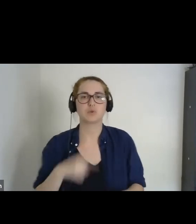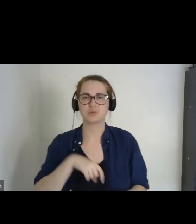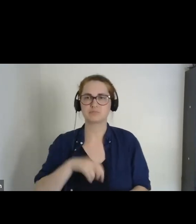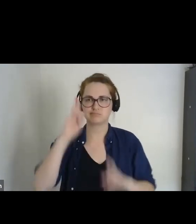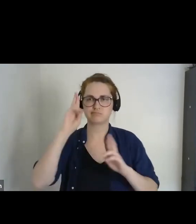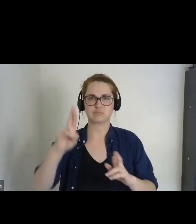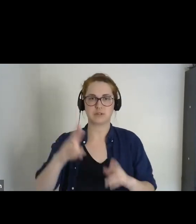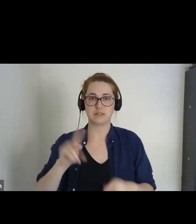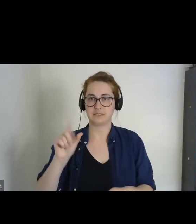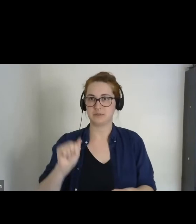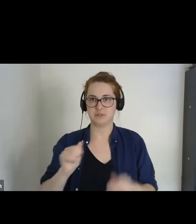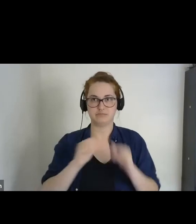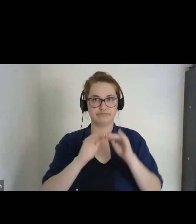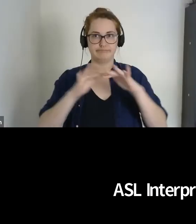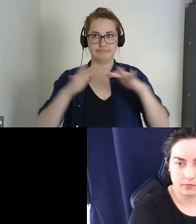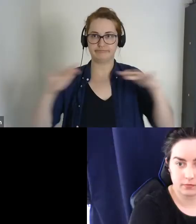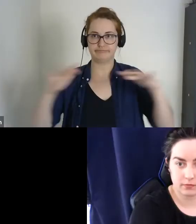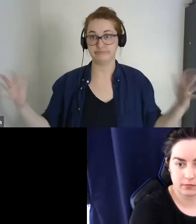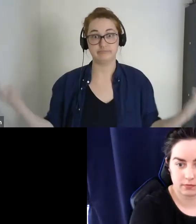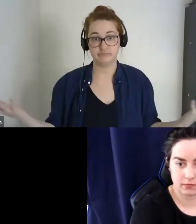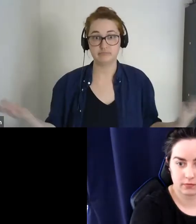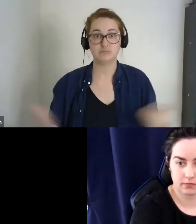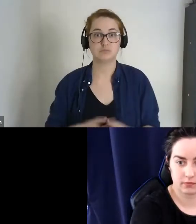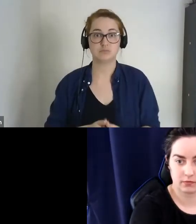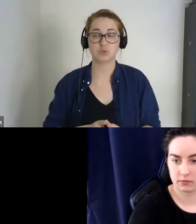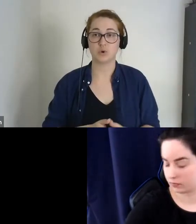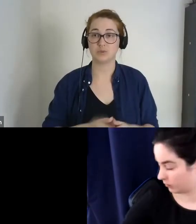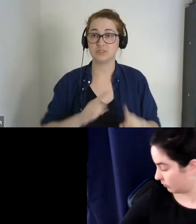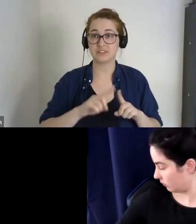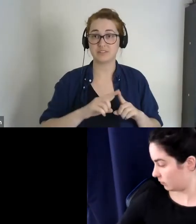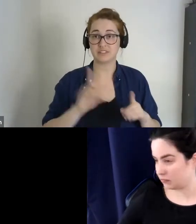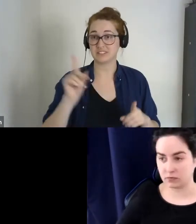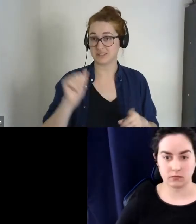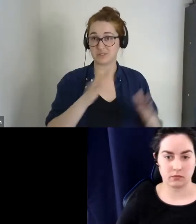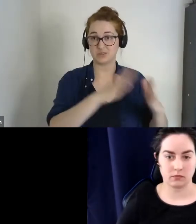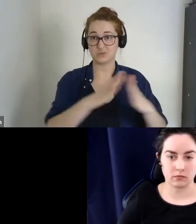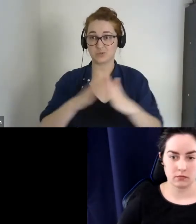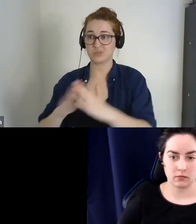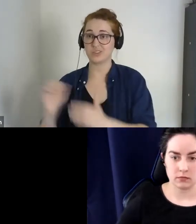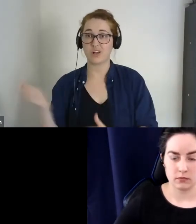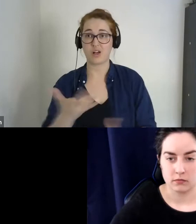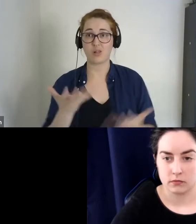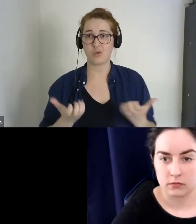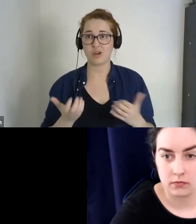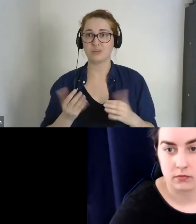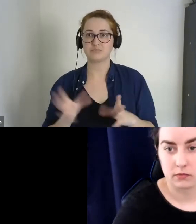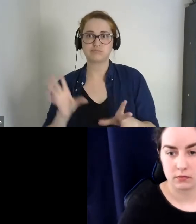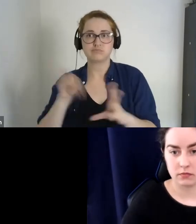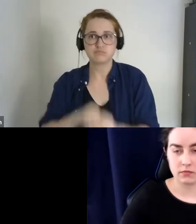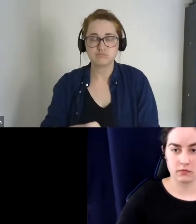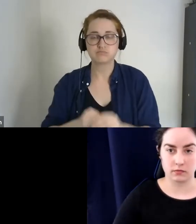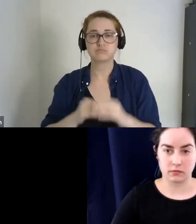we recognize that while all disability communities are striving for full inclusion and equality,